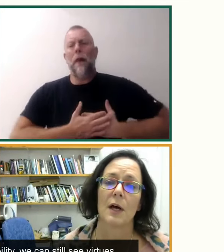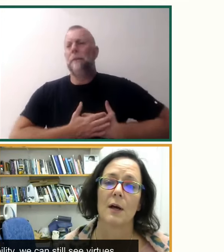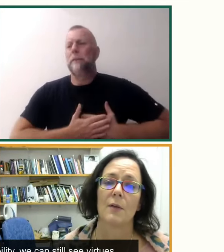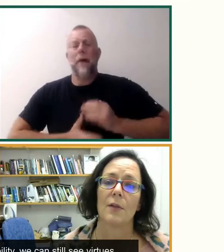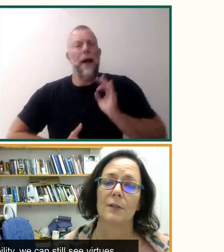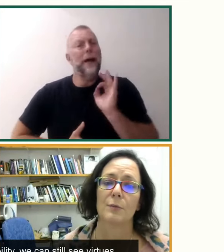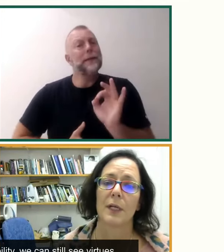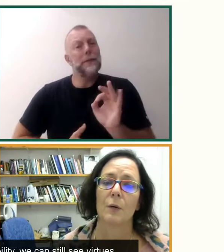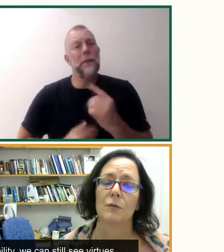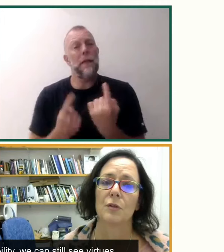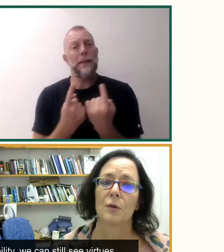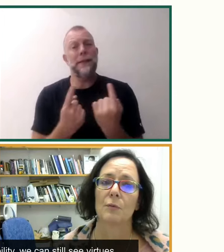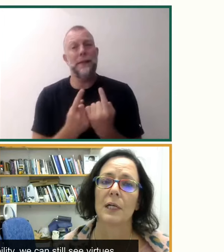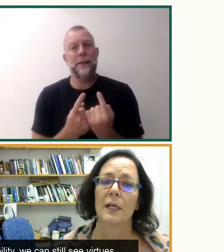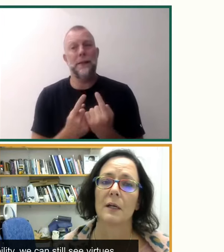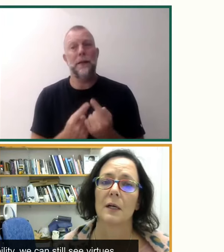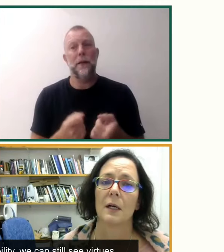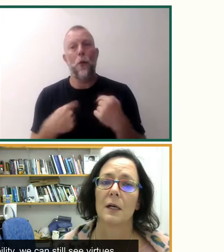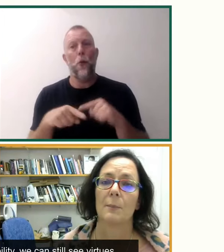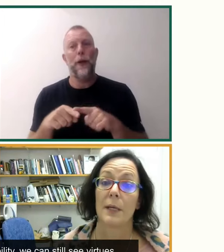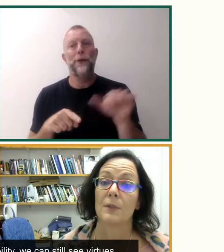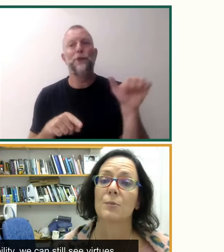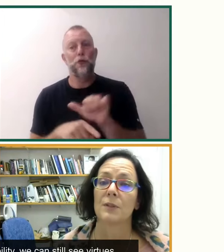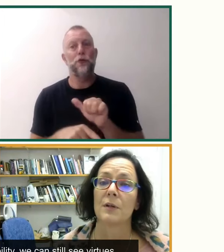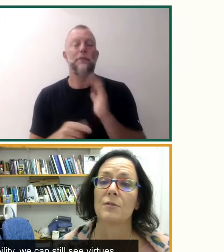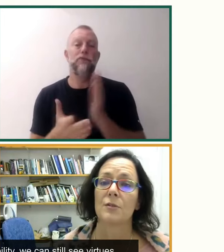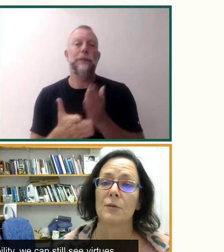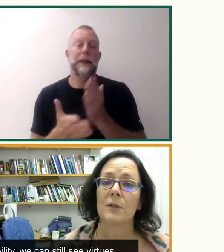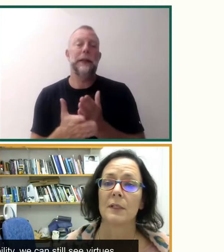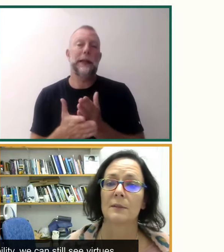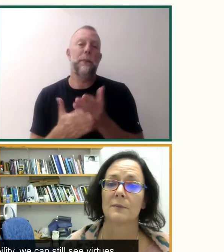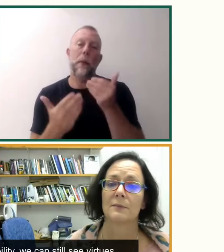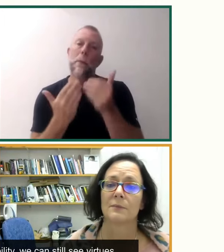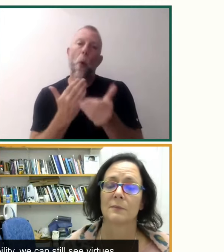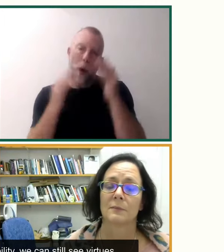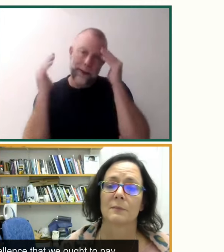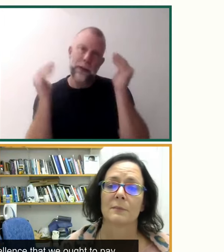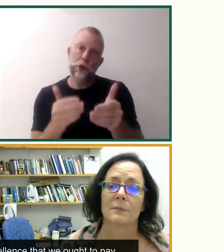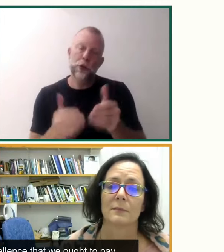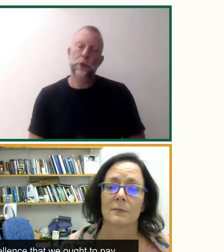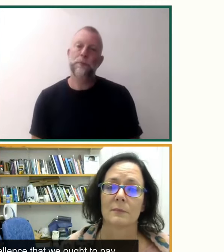excellence that we ought to really pay much more attention to.